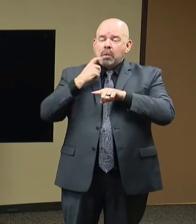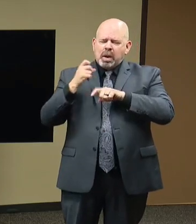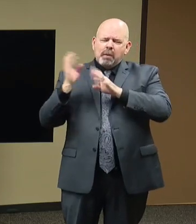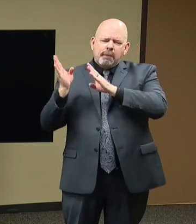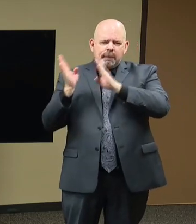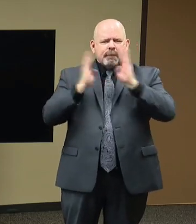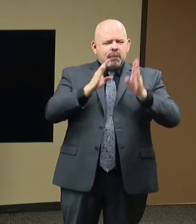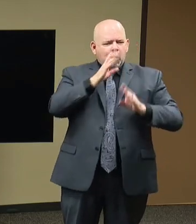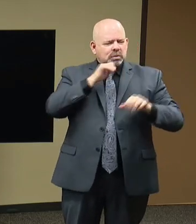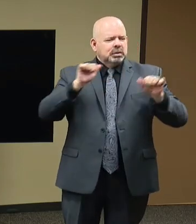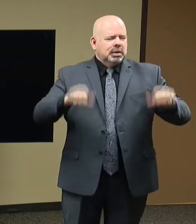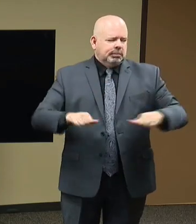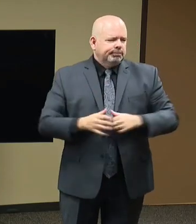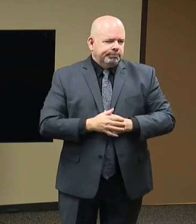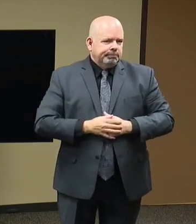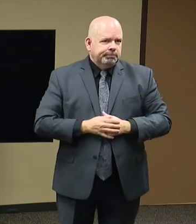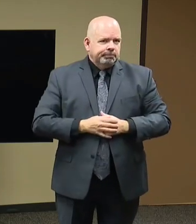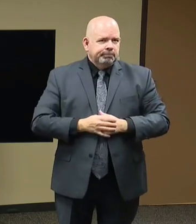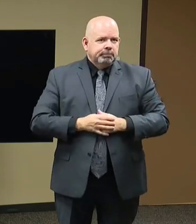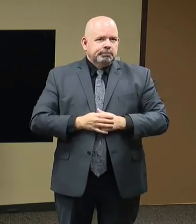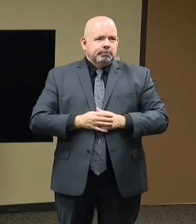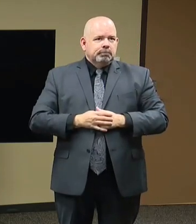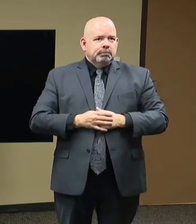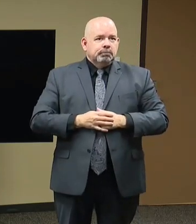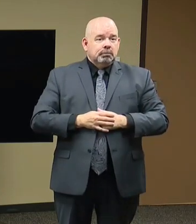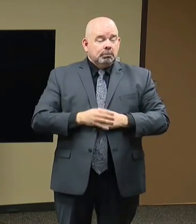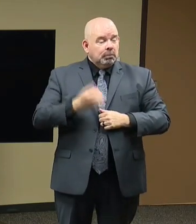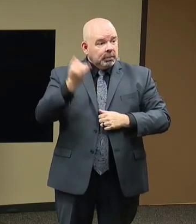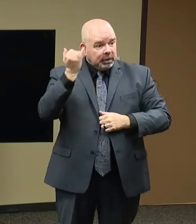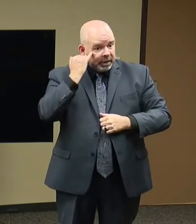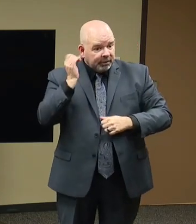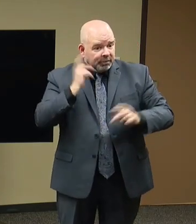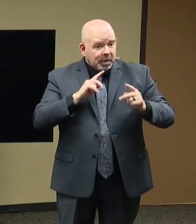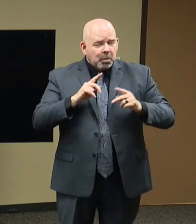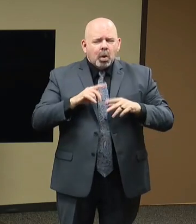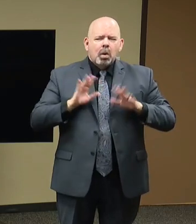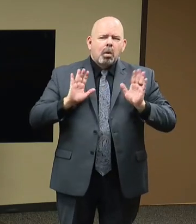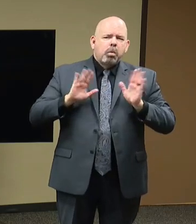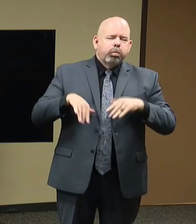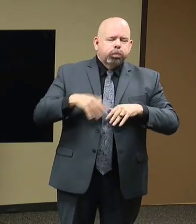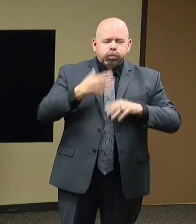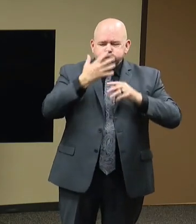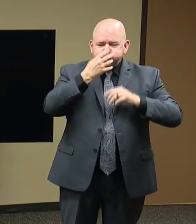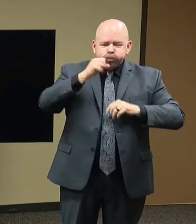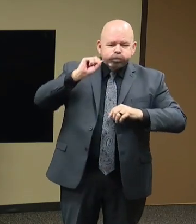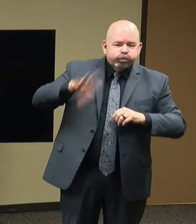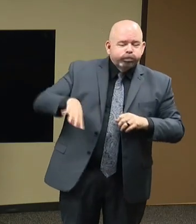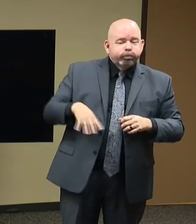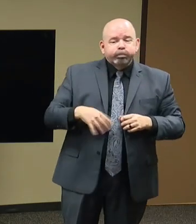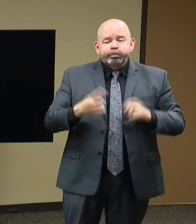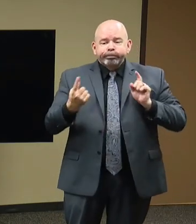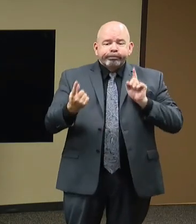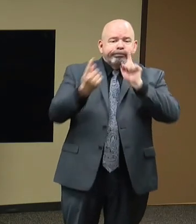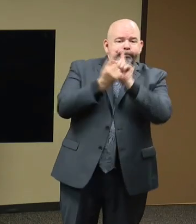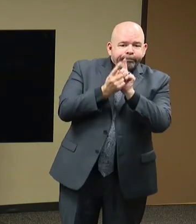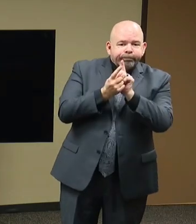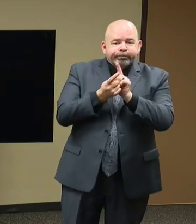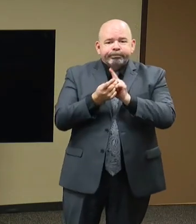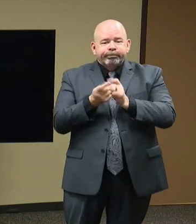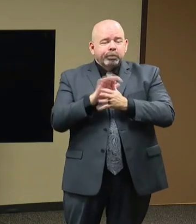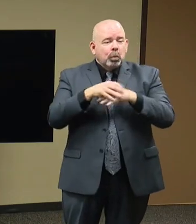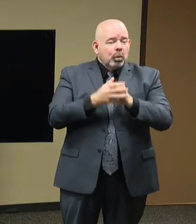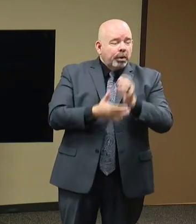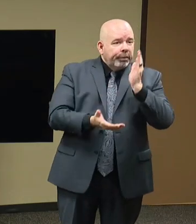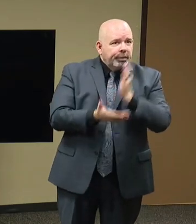it, then we may start seeing these numbers go back up, and that's what's going to be the problem, and that's why we hope people will